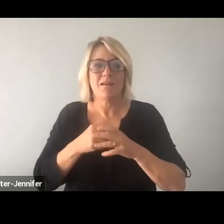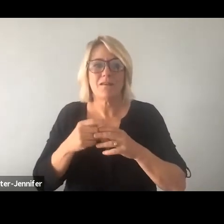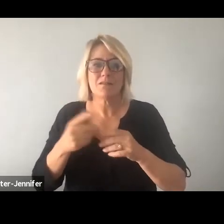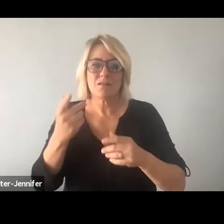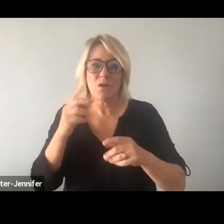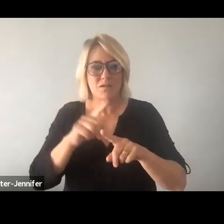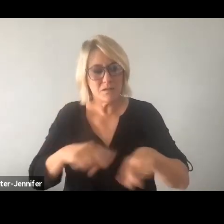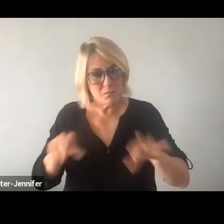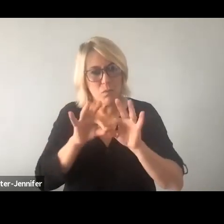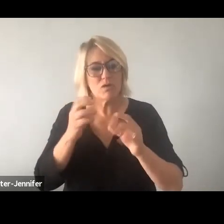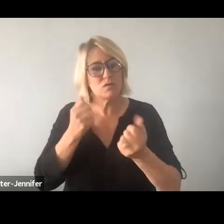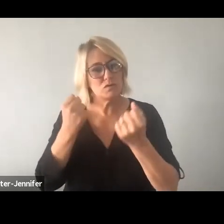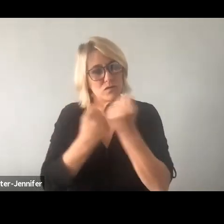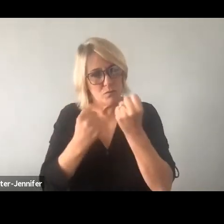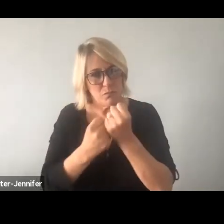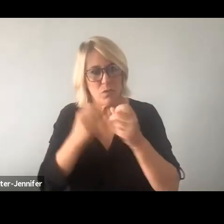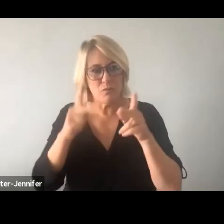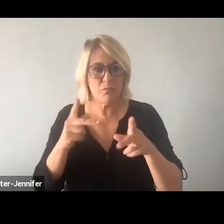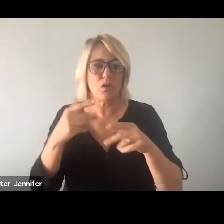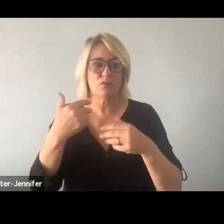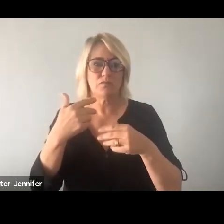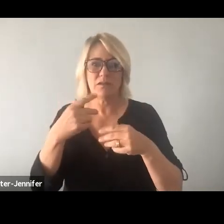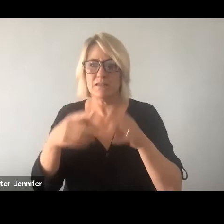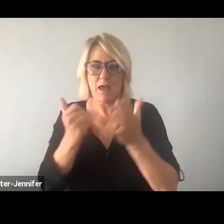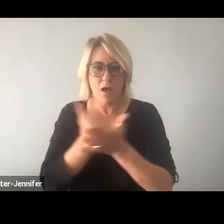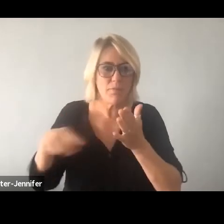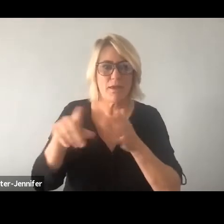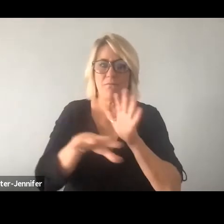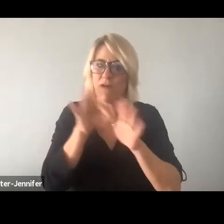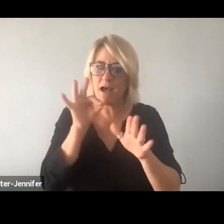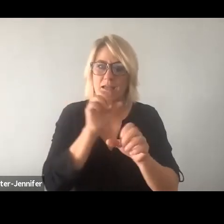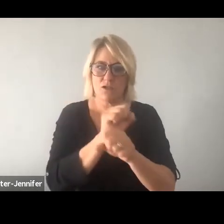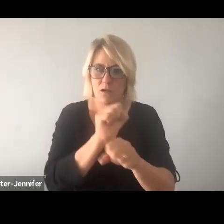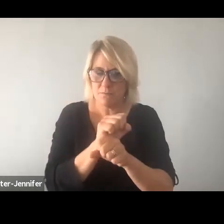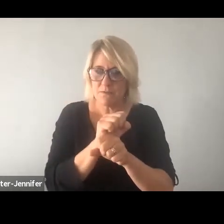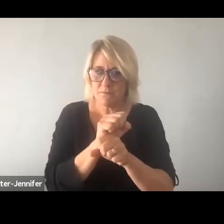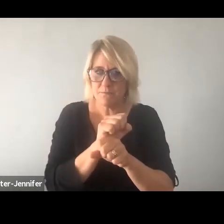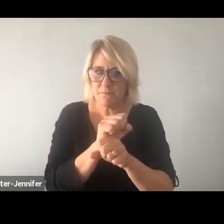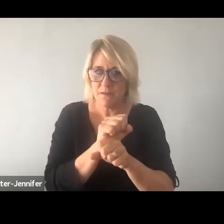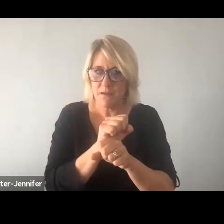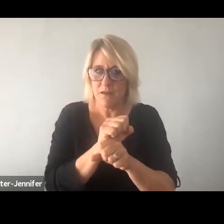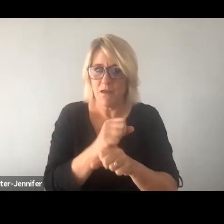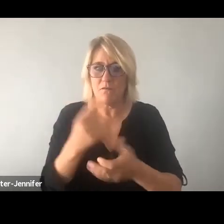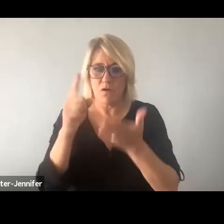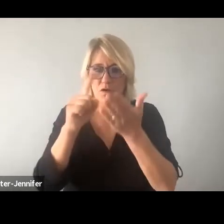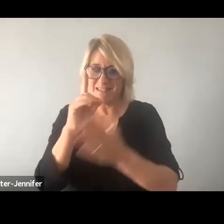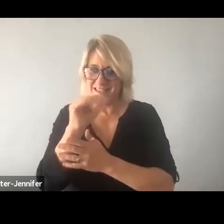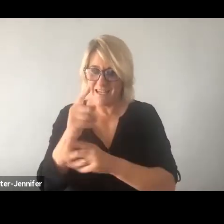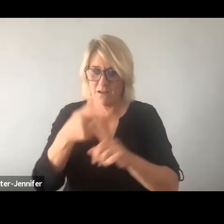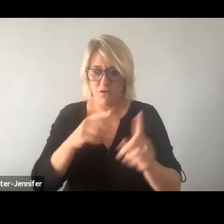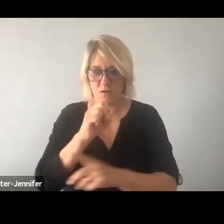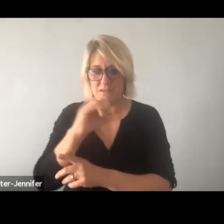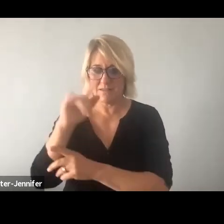in supporting people in finding and obtaining jobs. Based on the most recent data from CILs, y'all